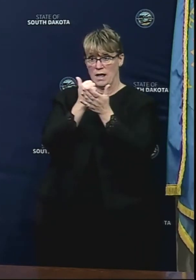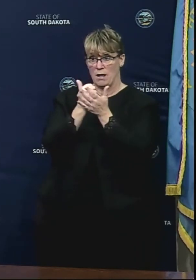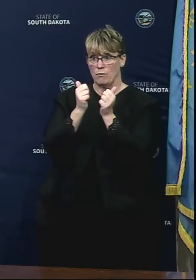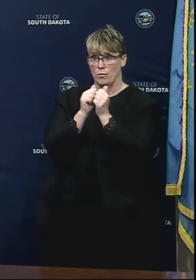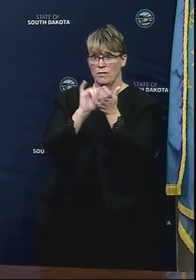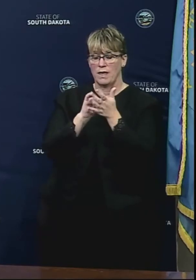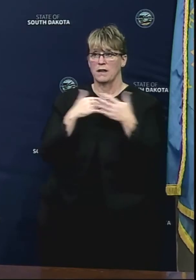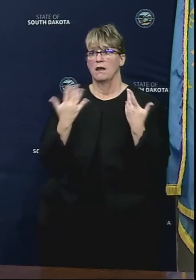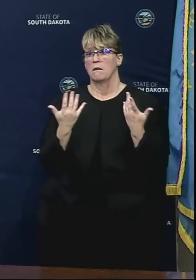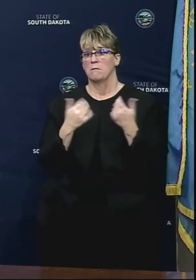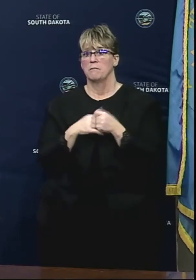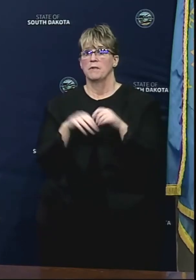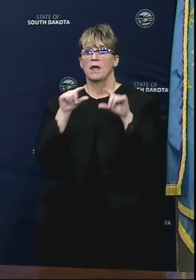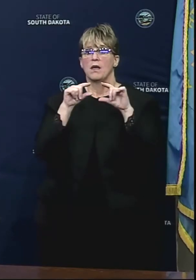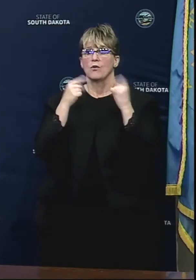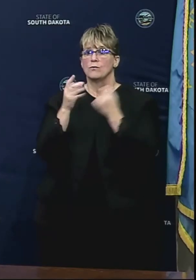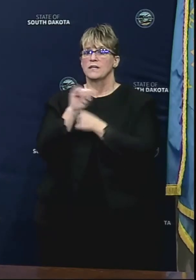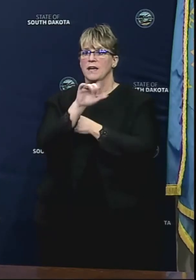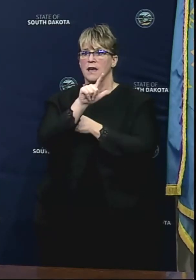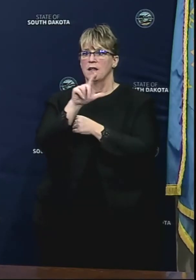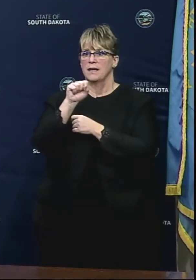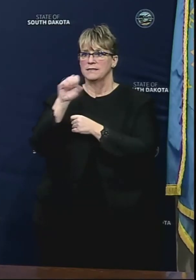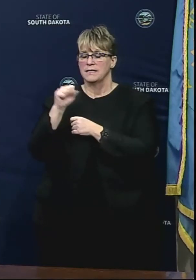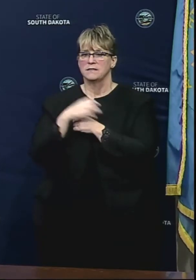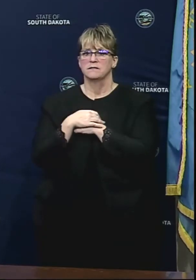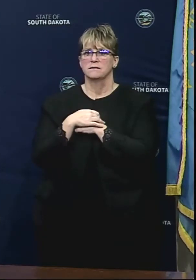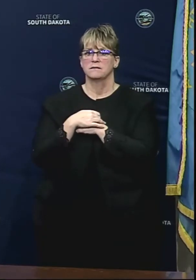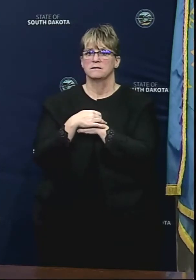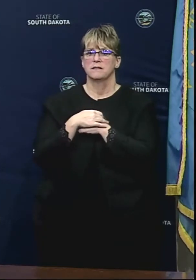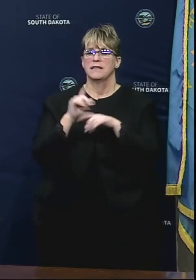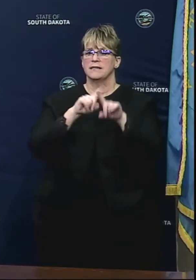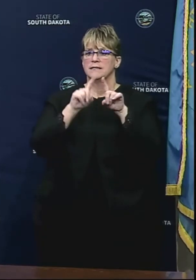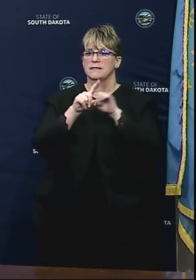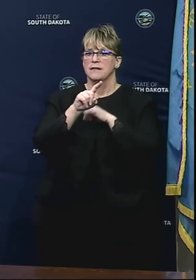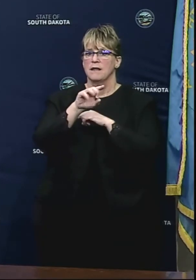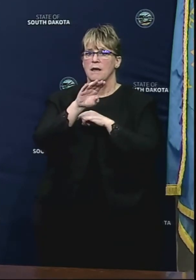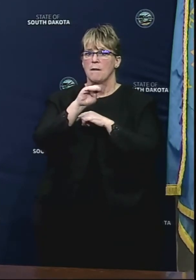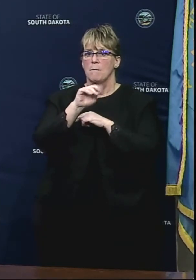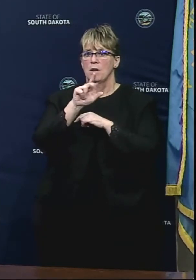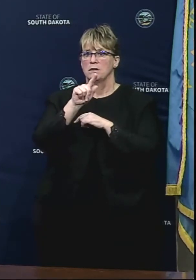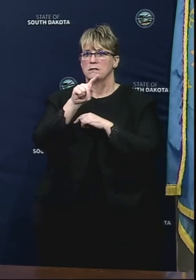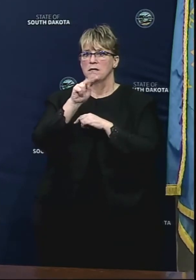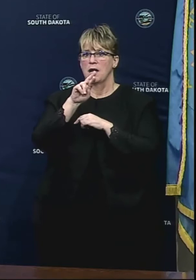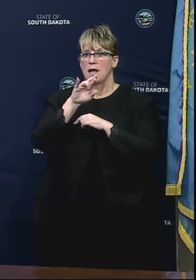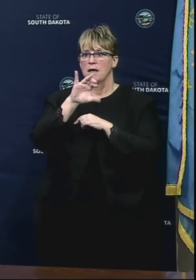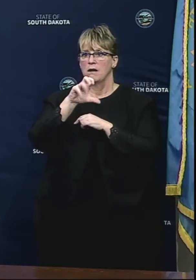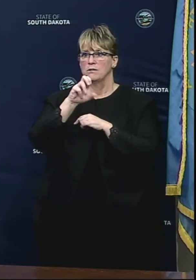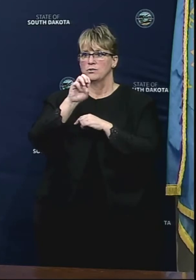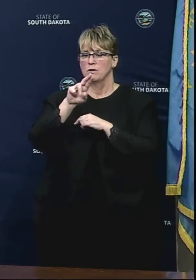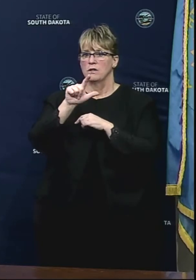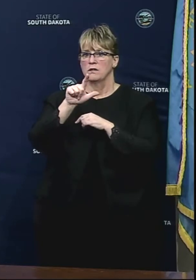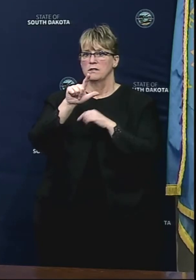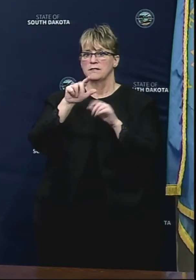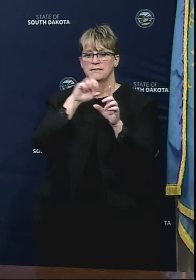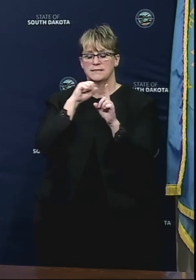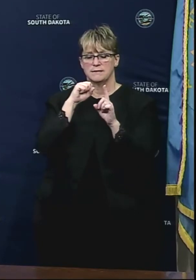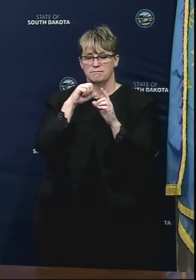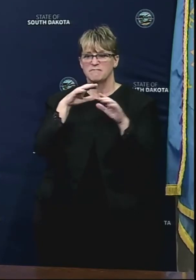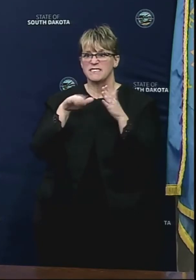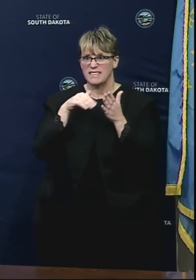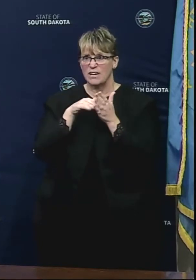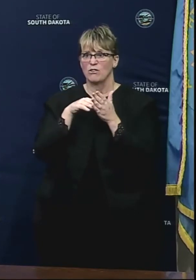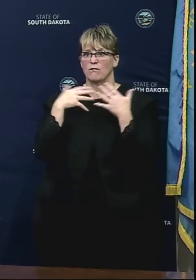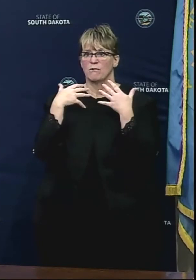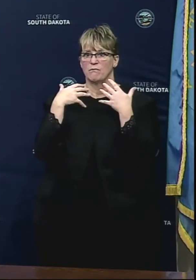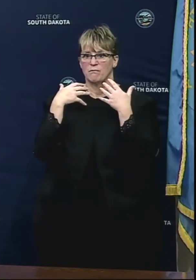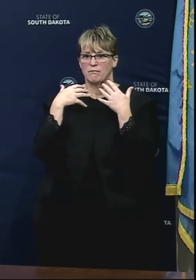That includes groups like LSS, the Multicultural Center, the faith community, the Sioux Falls Public Health Department. And it's really